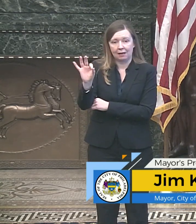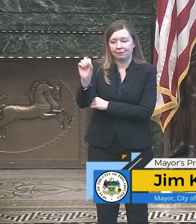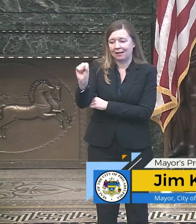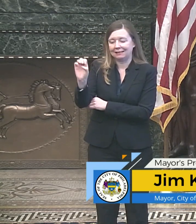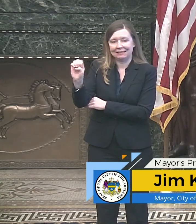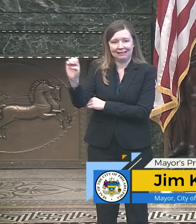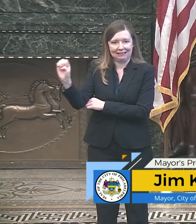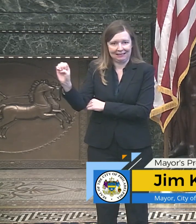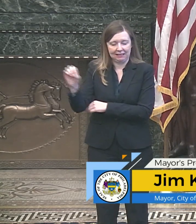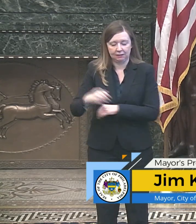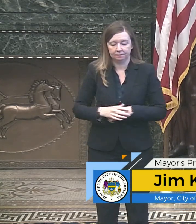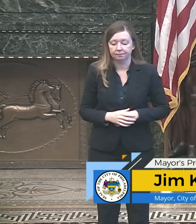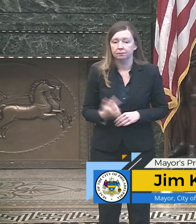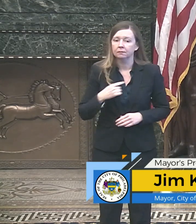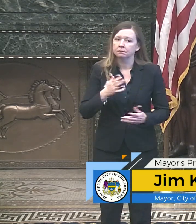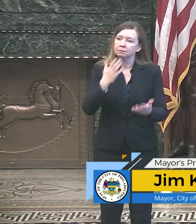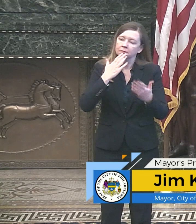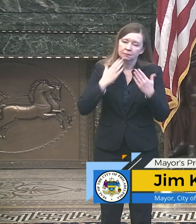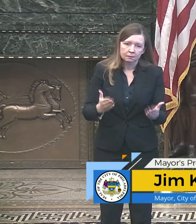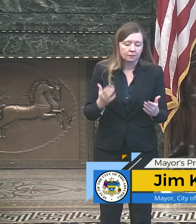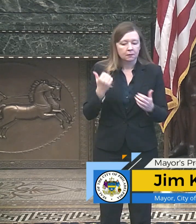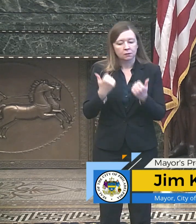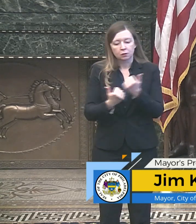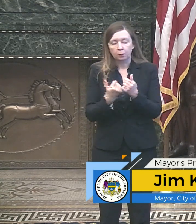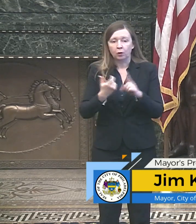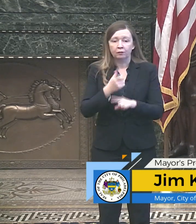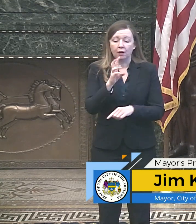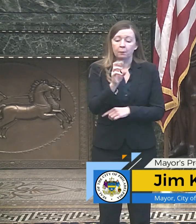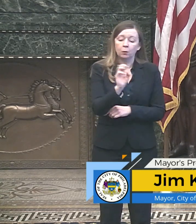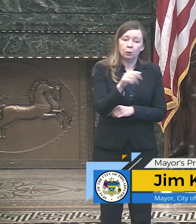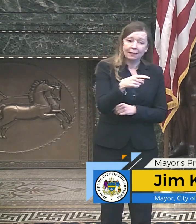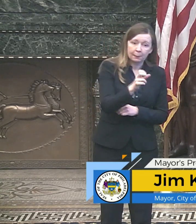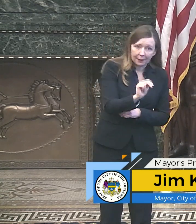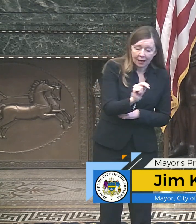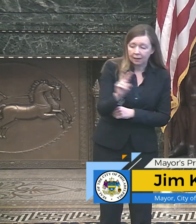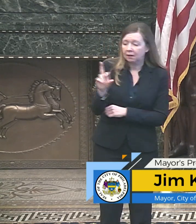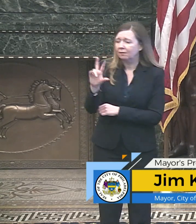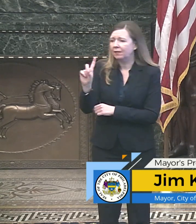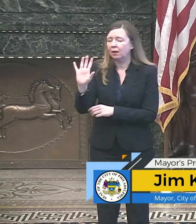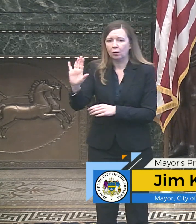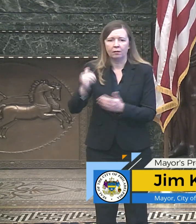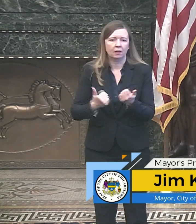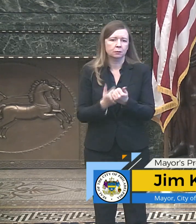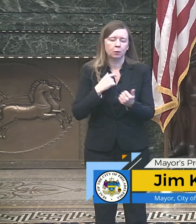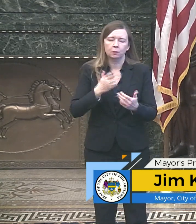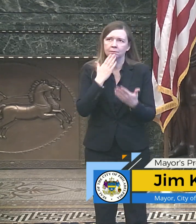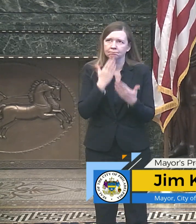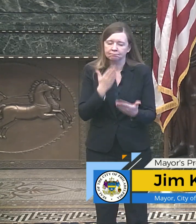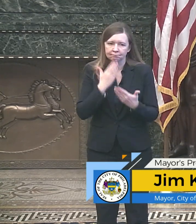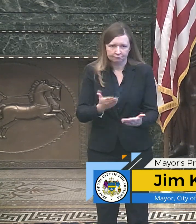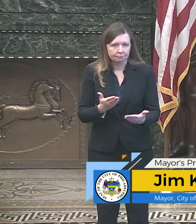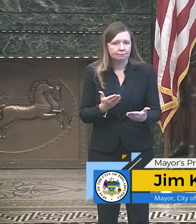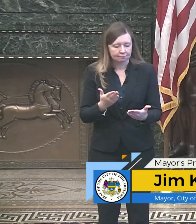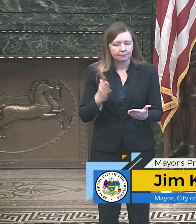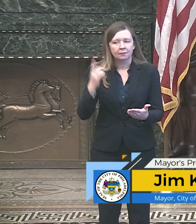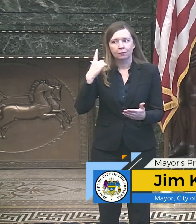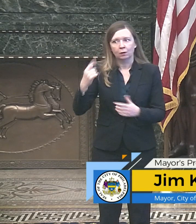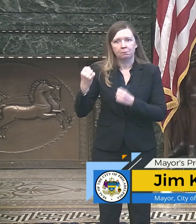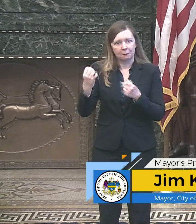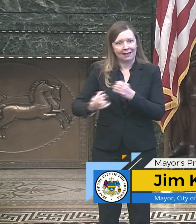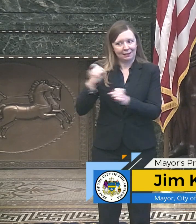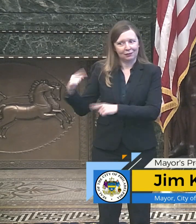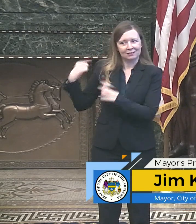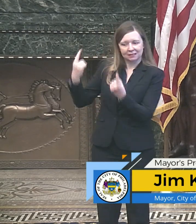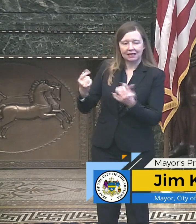reinvestment.com/PEFSEE. We're grateful for the support that William Penn and Vanguard have shown to support early learning in years past, and now during